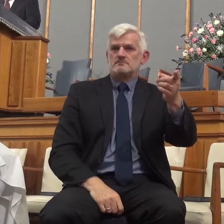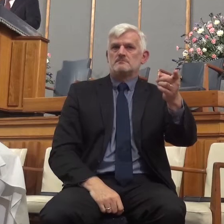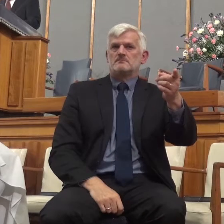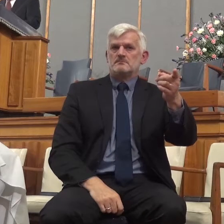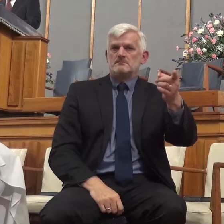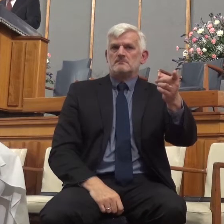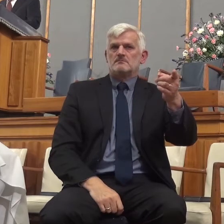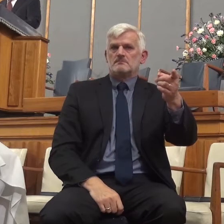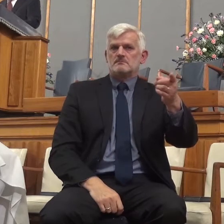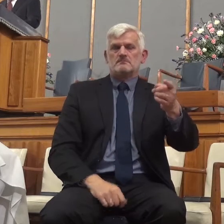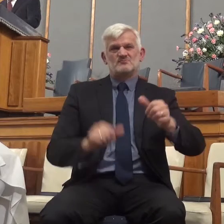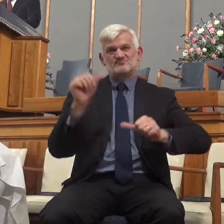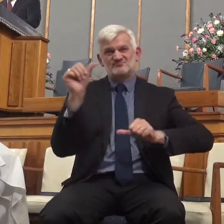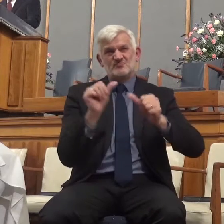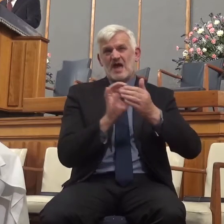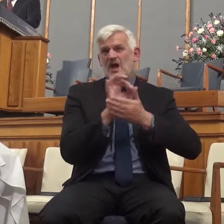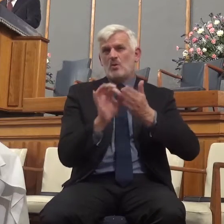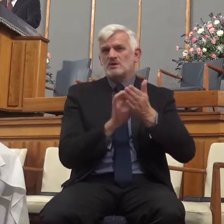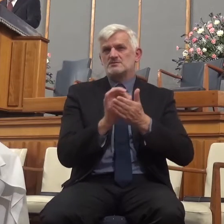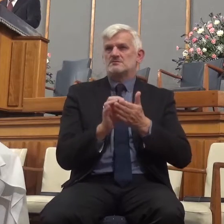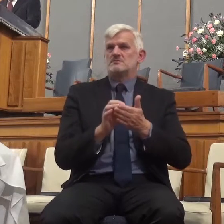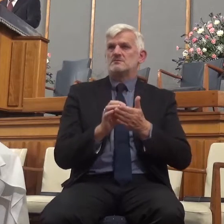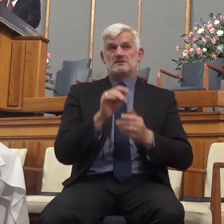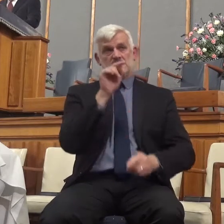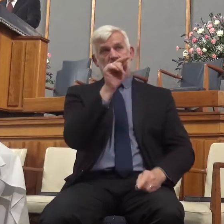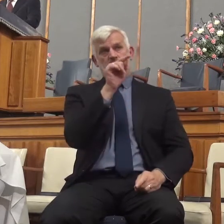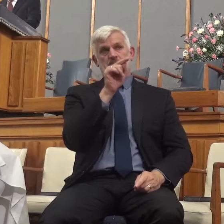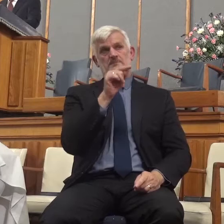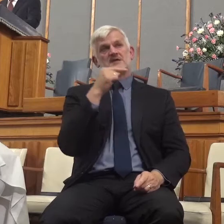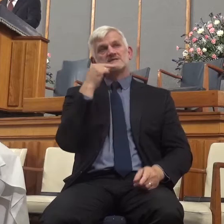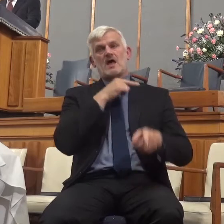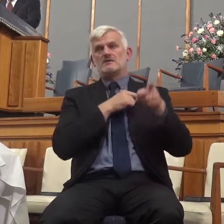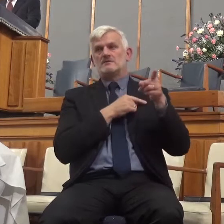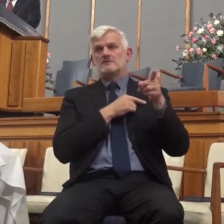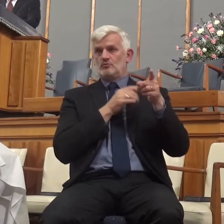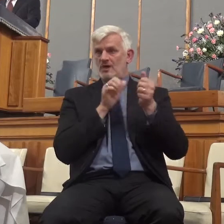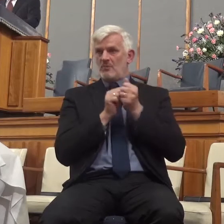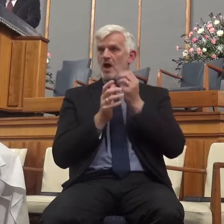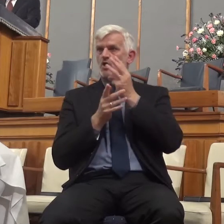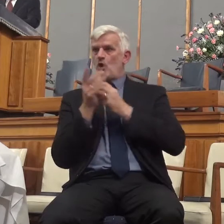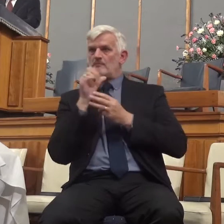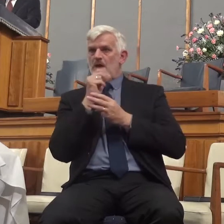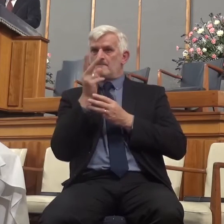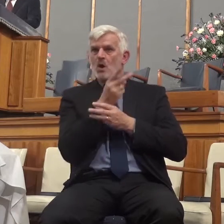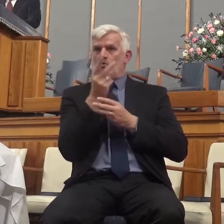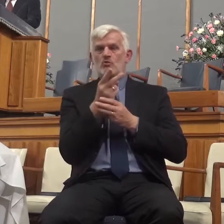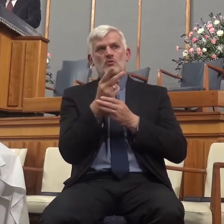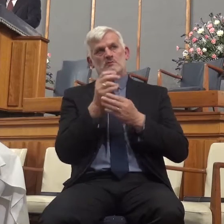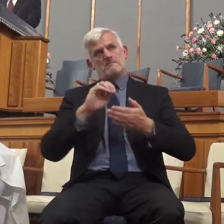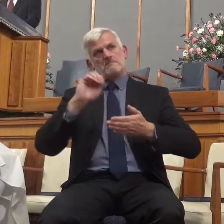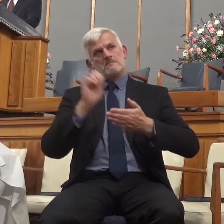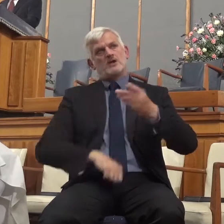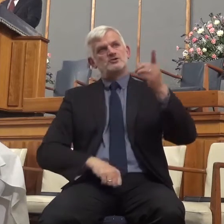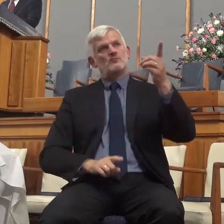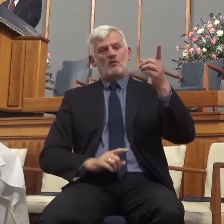Son, who was God and man, suffered the consequences of our sin,